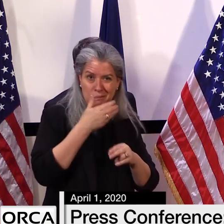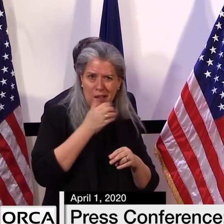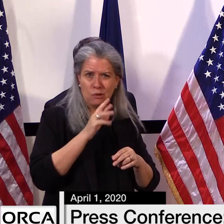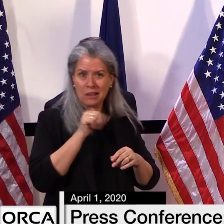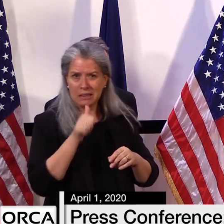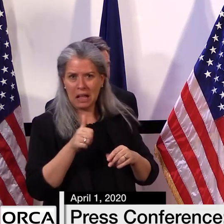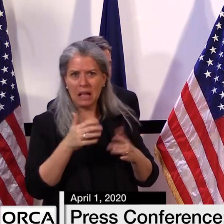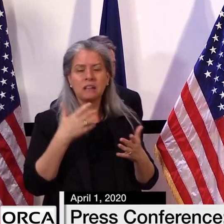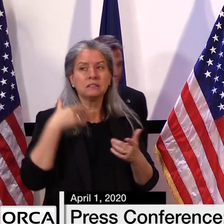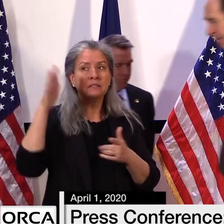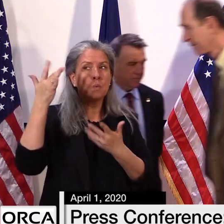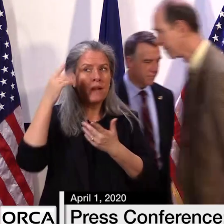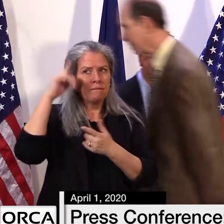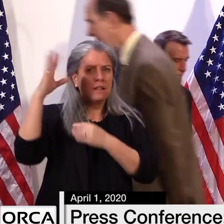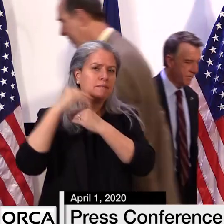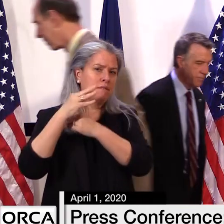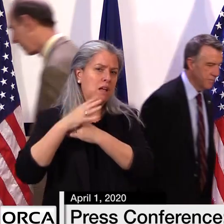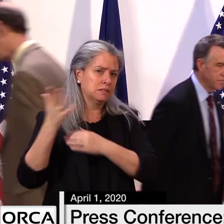time frame.